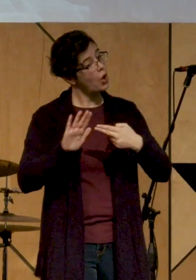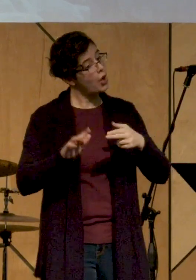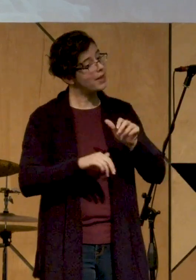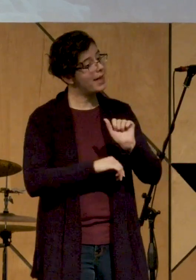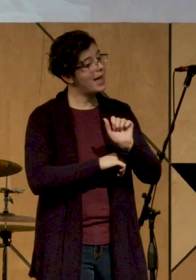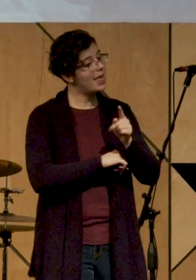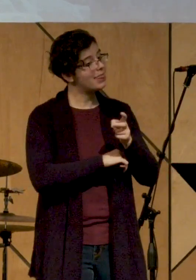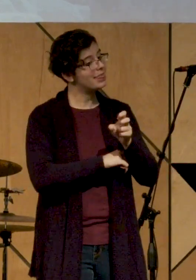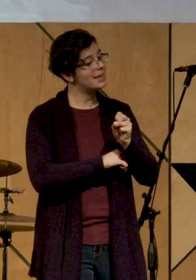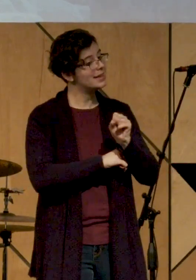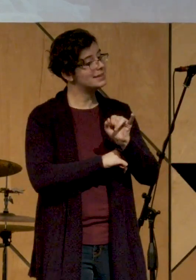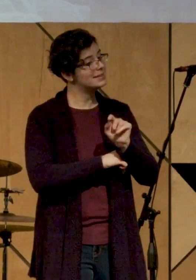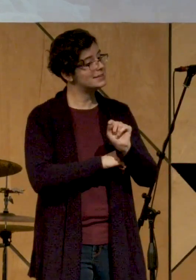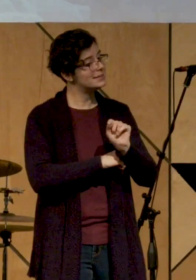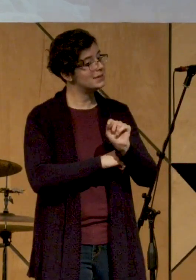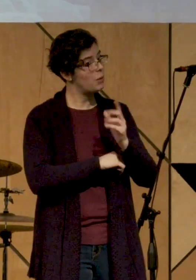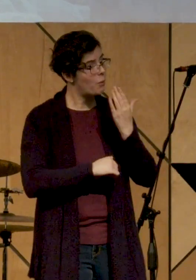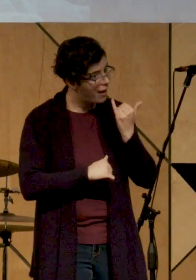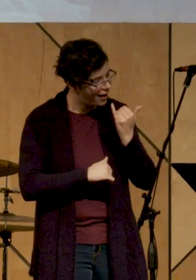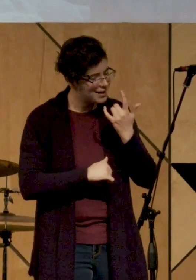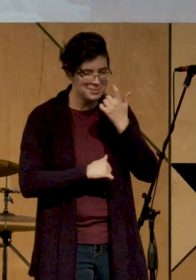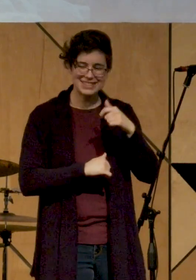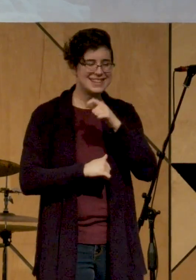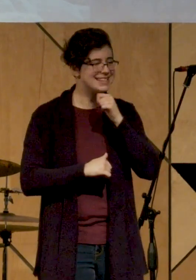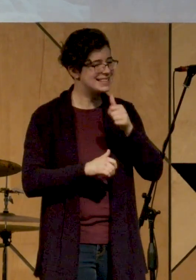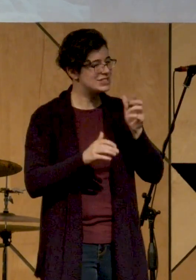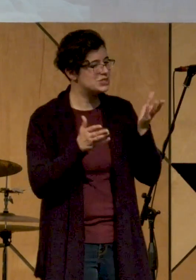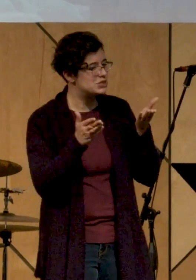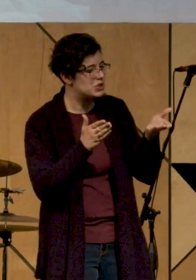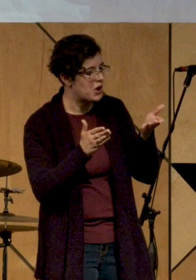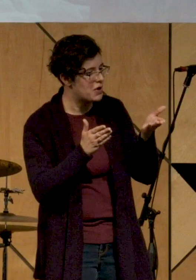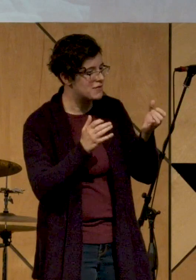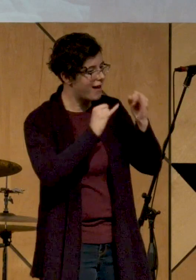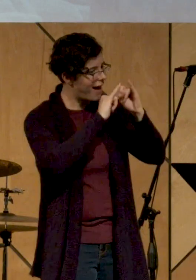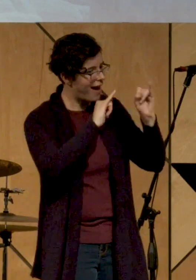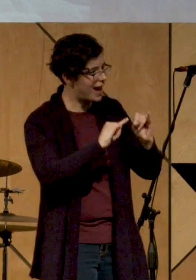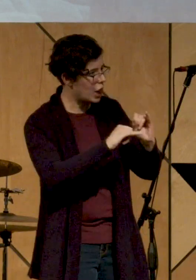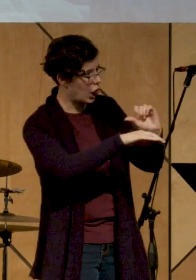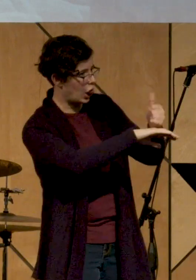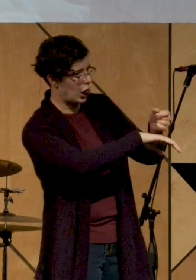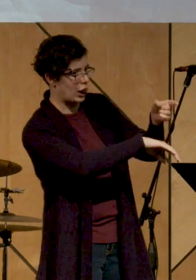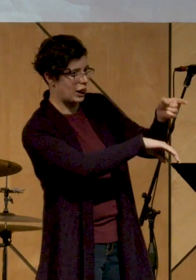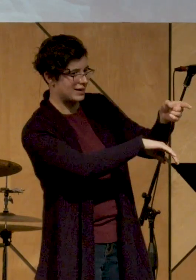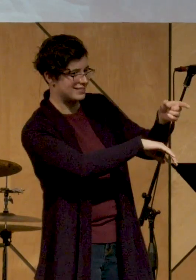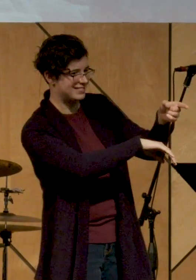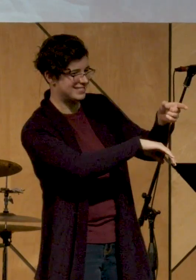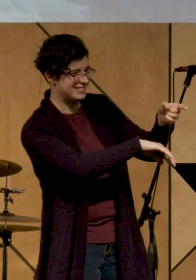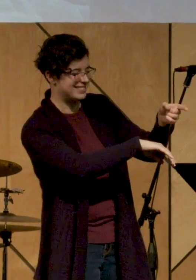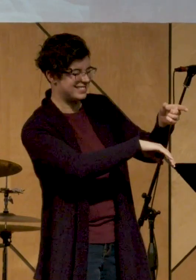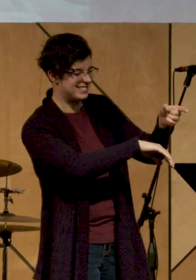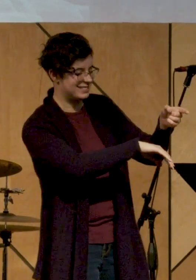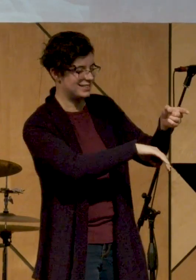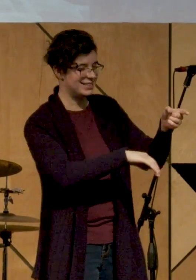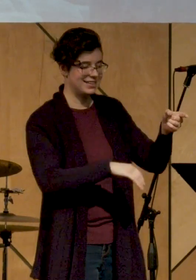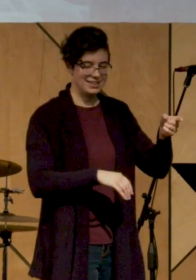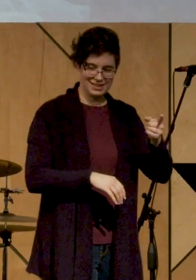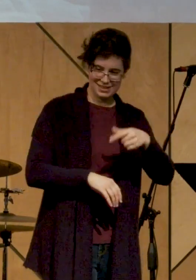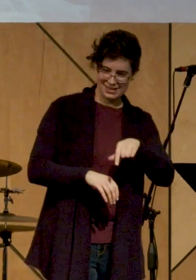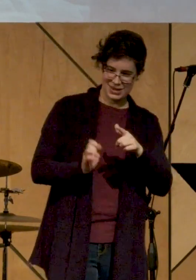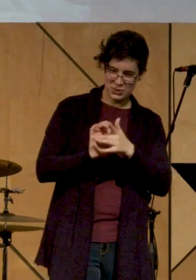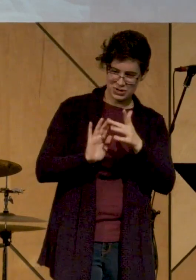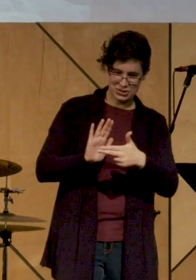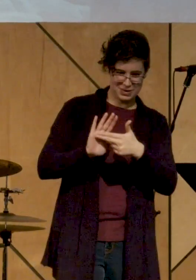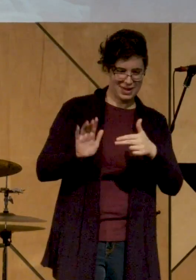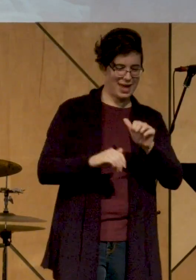atheists because they served no visible gods. Interesting, huh? When everybody else served idols that they could see, Christians were